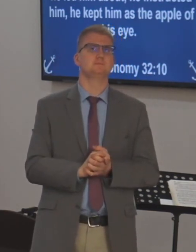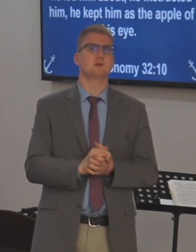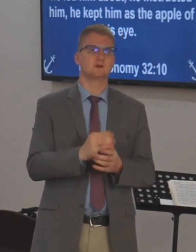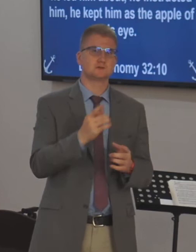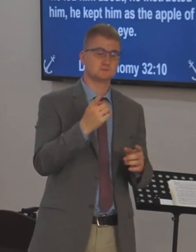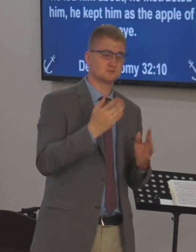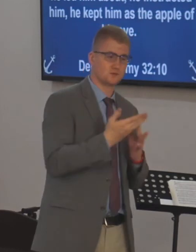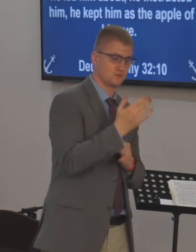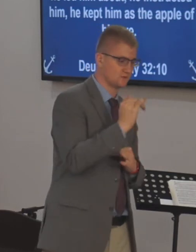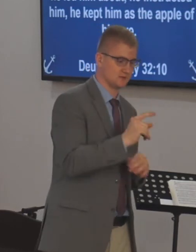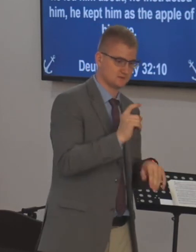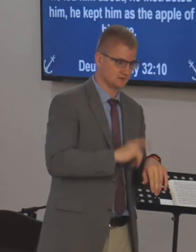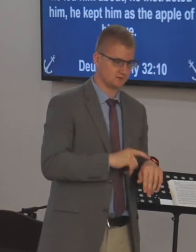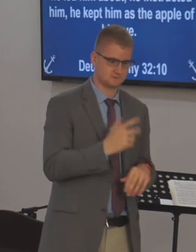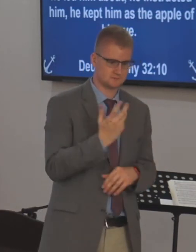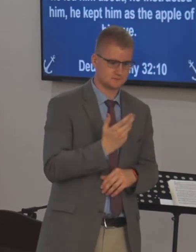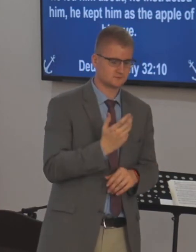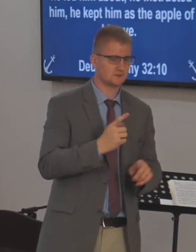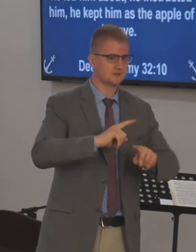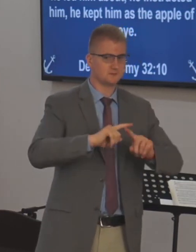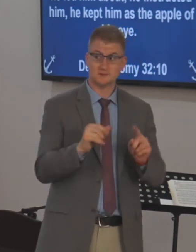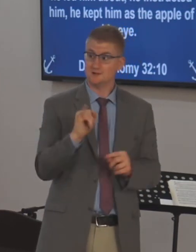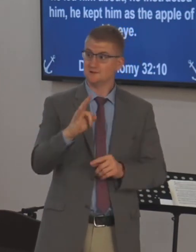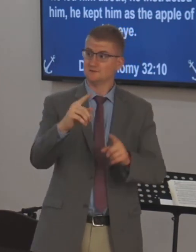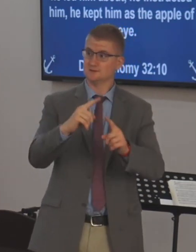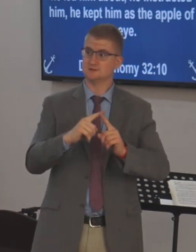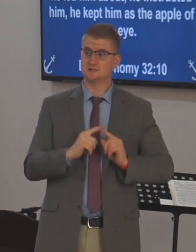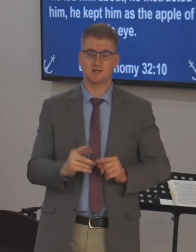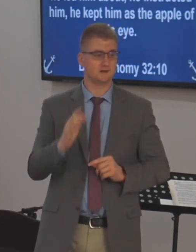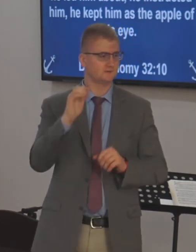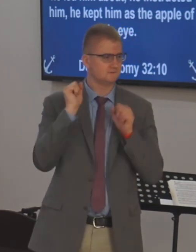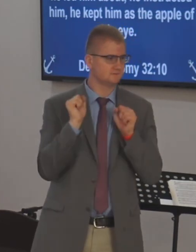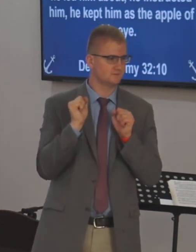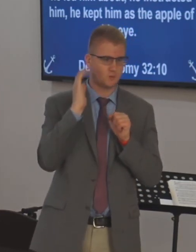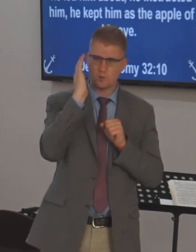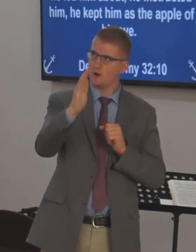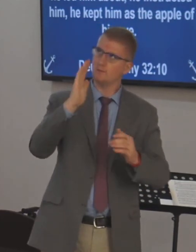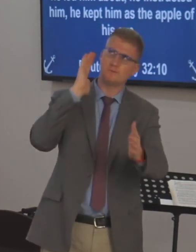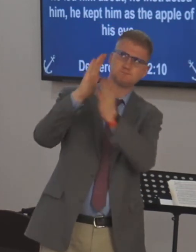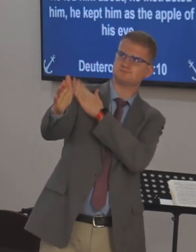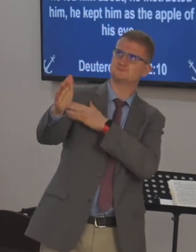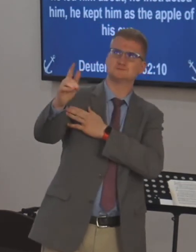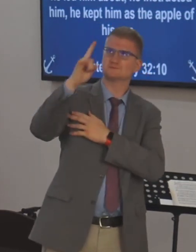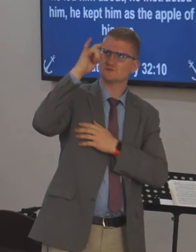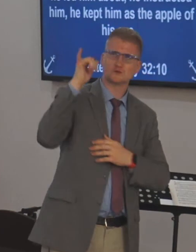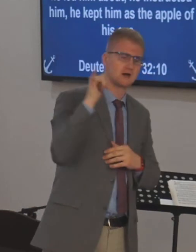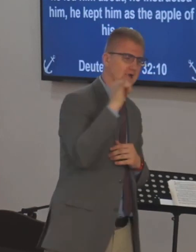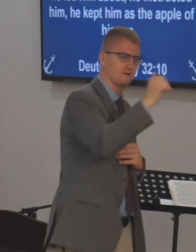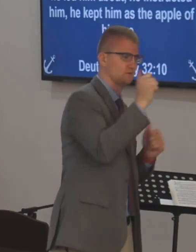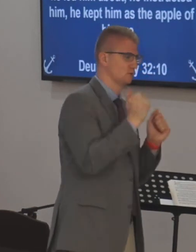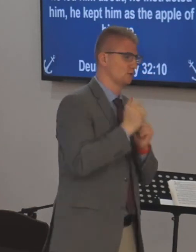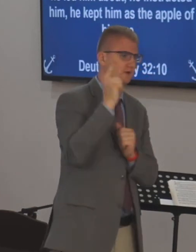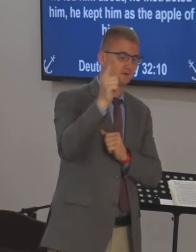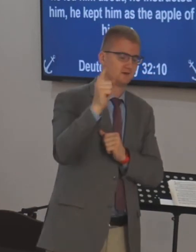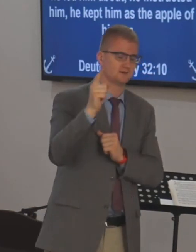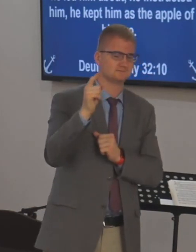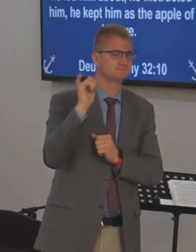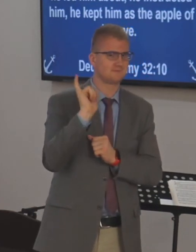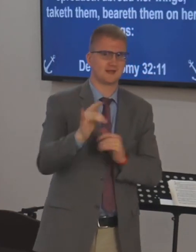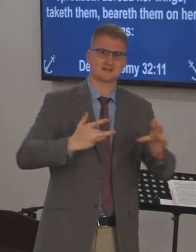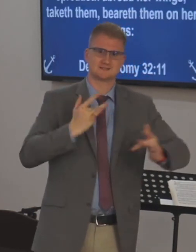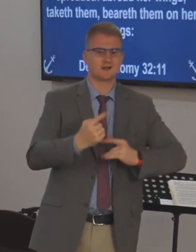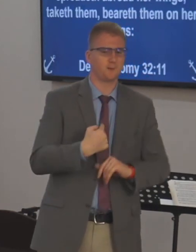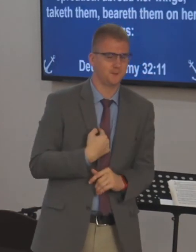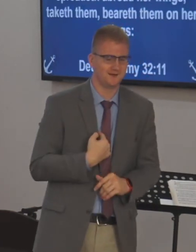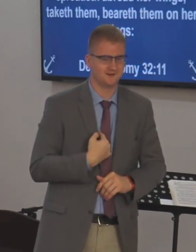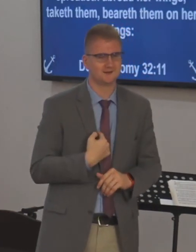with him forever. Oh, exciting. I don't know about you, but that gives me goosebumps all over the place. Verse 11, and